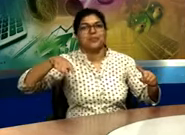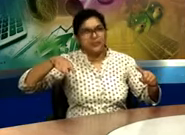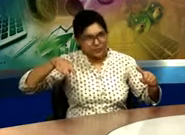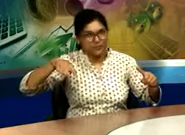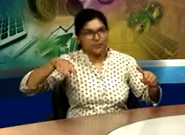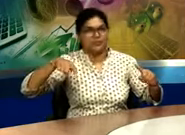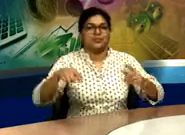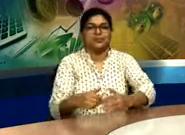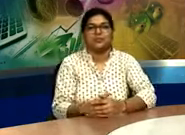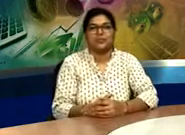circle.